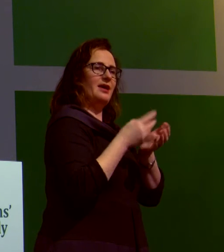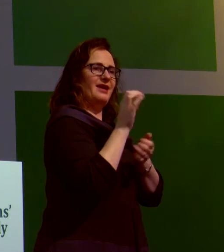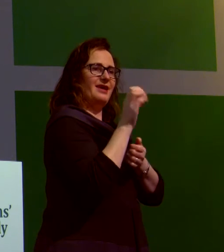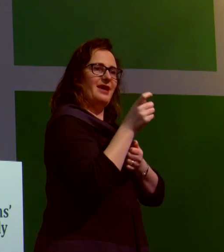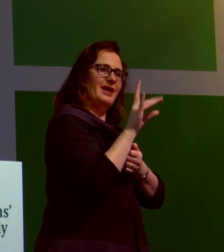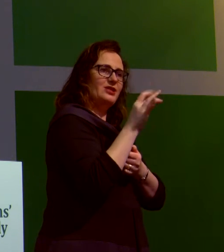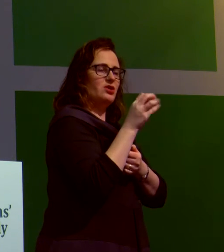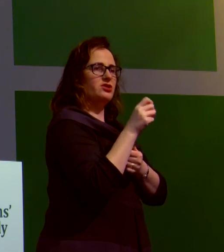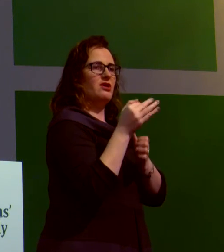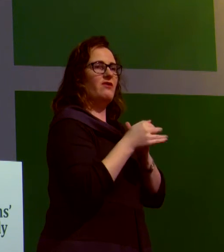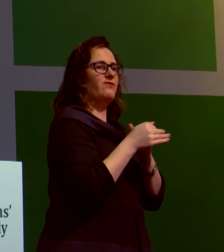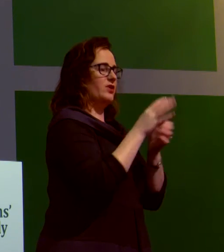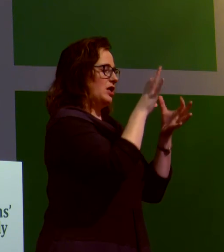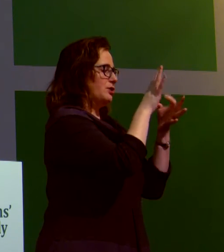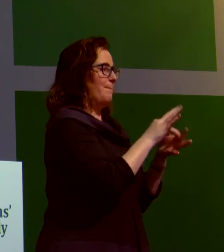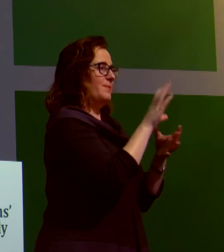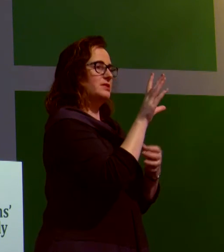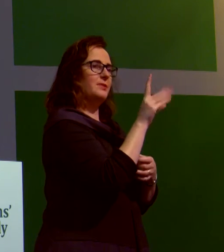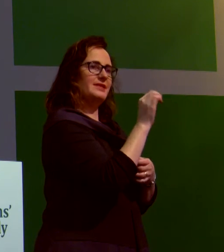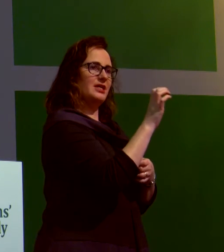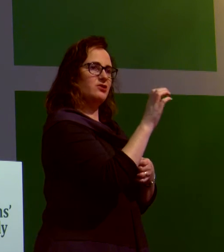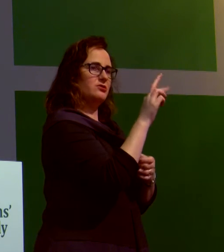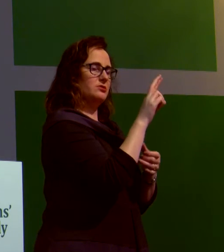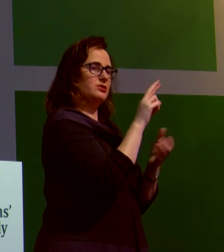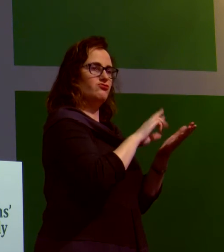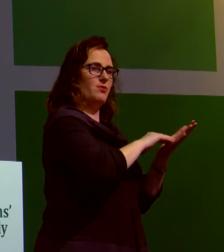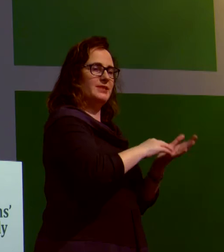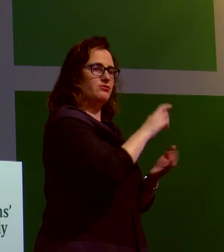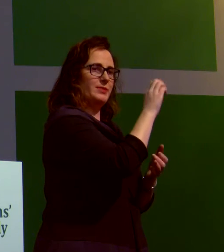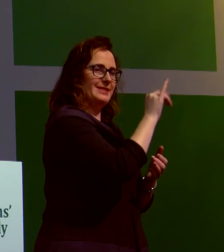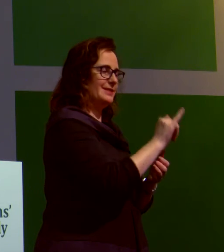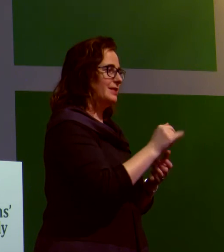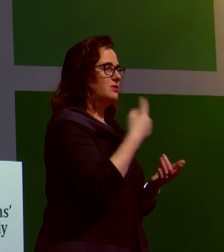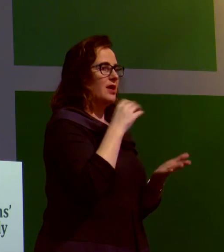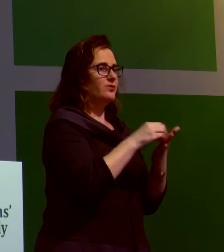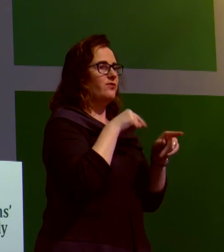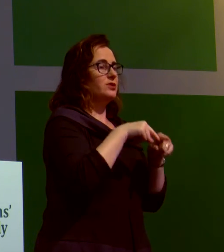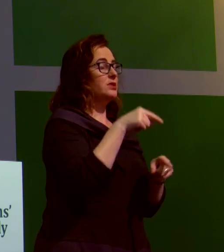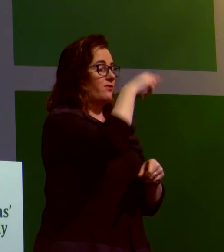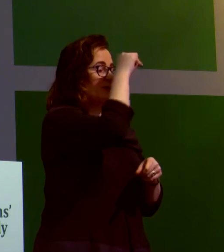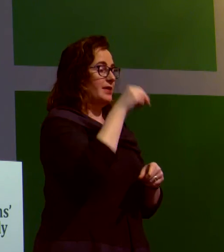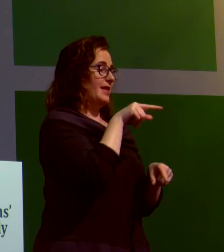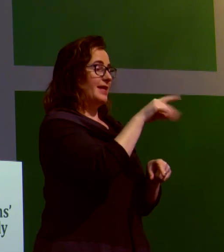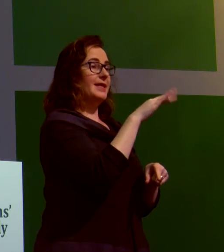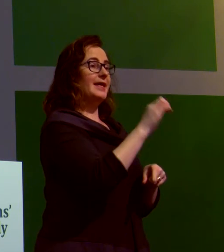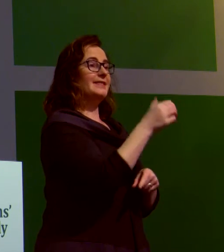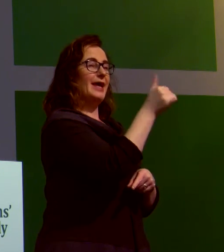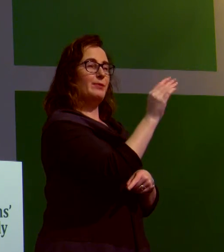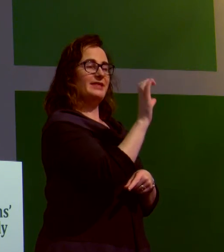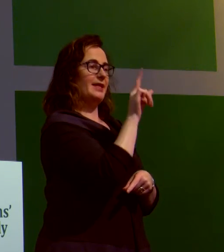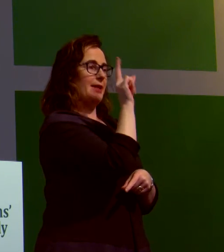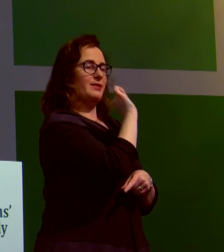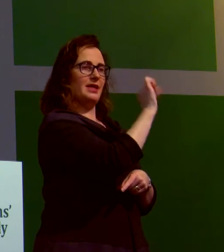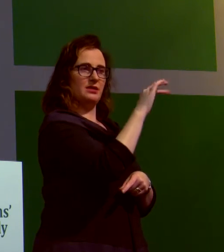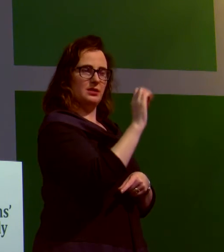mentioned. Again, states are obliged to abide by judgments of this court. So in the case of A, B, and C,